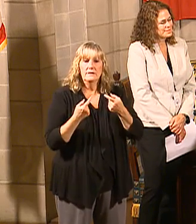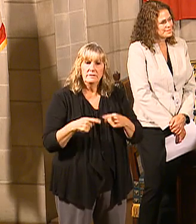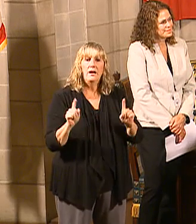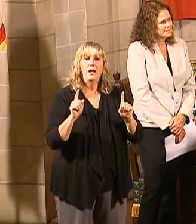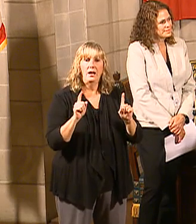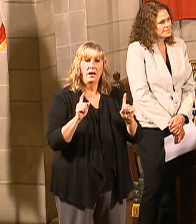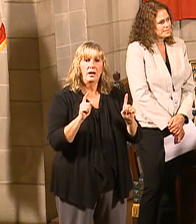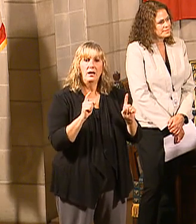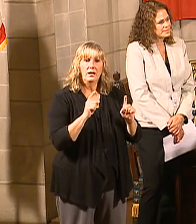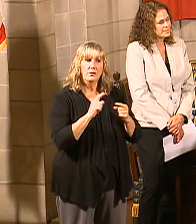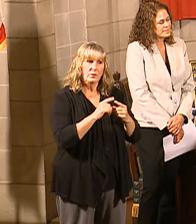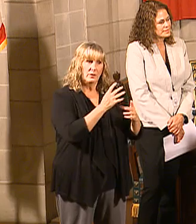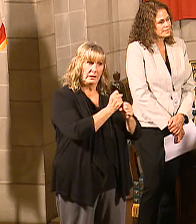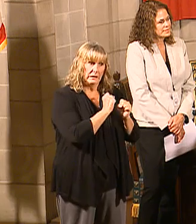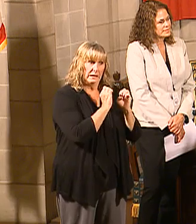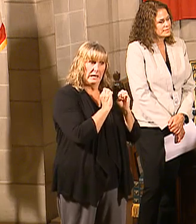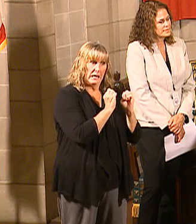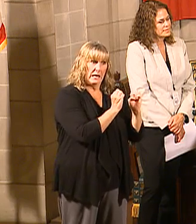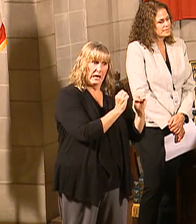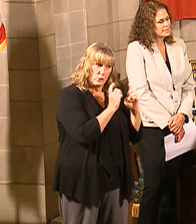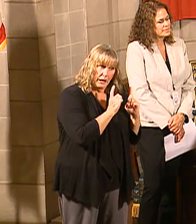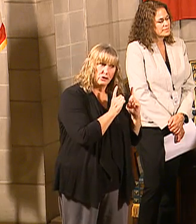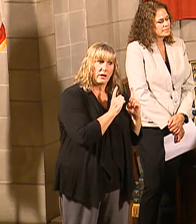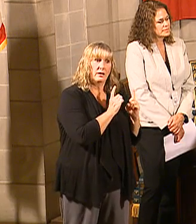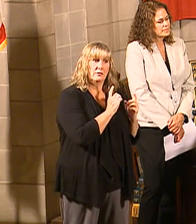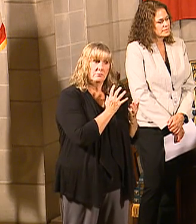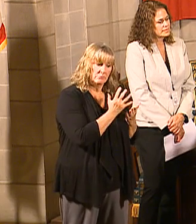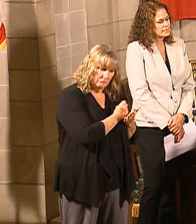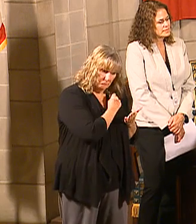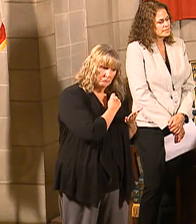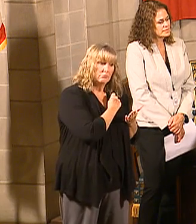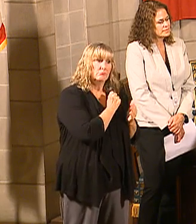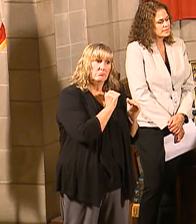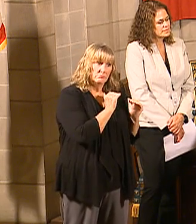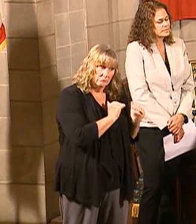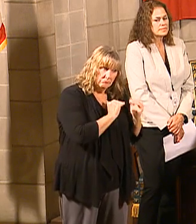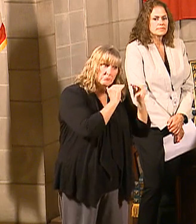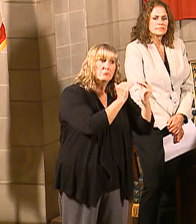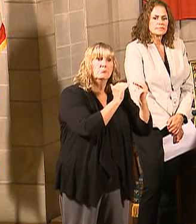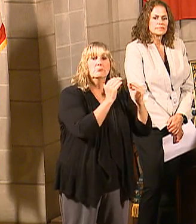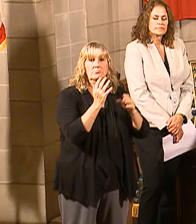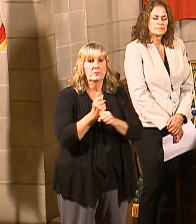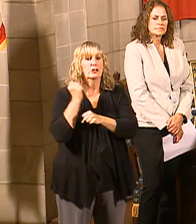educated enough to get that job, to get that opportunity to move up in my career.